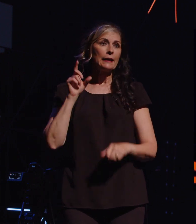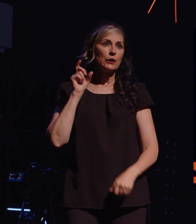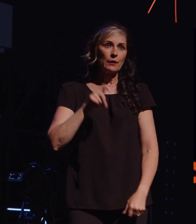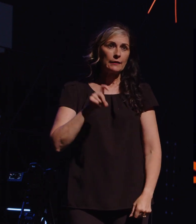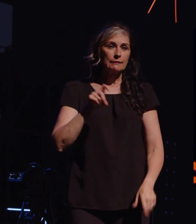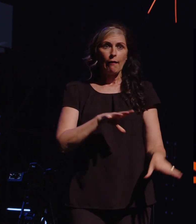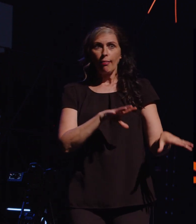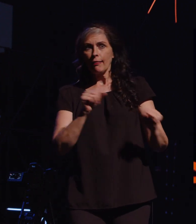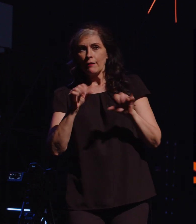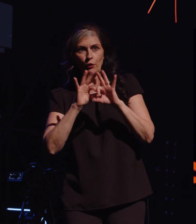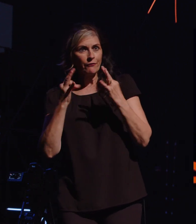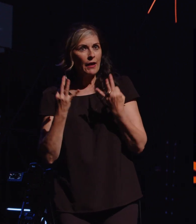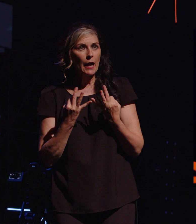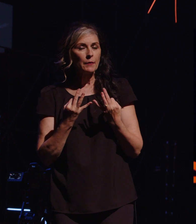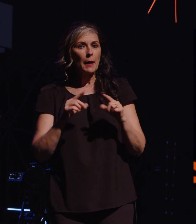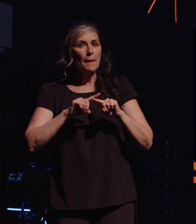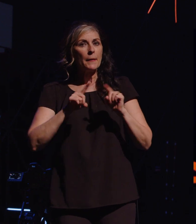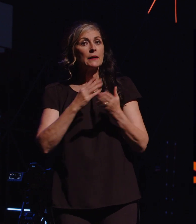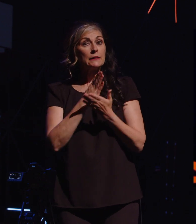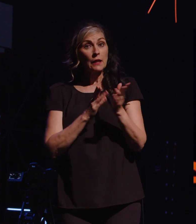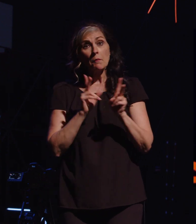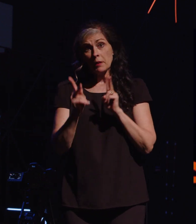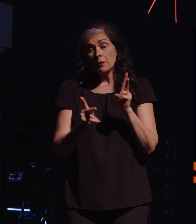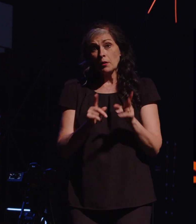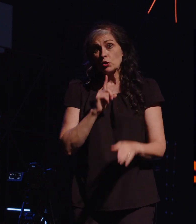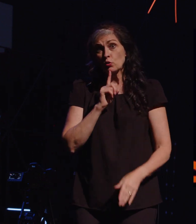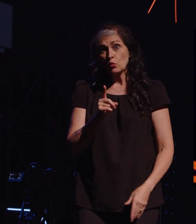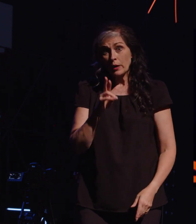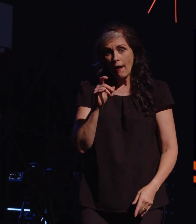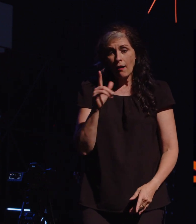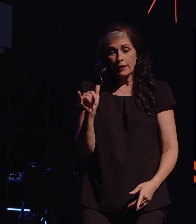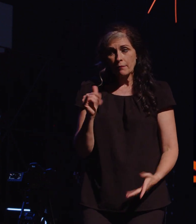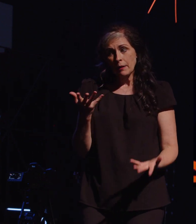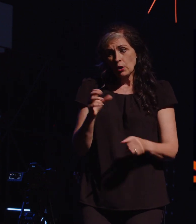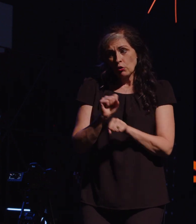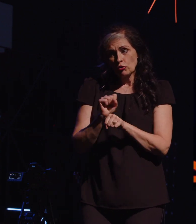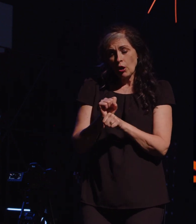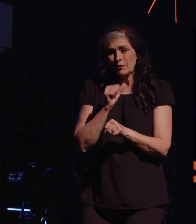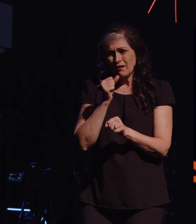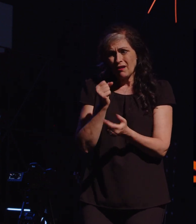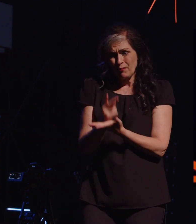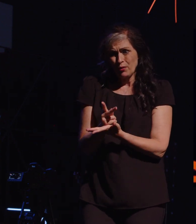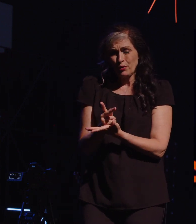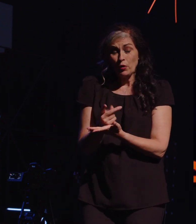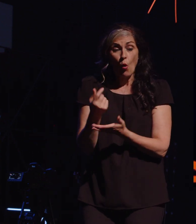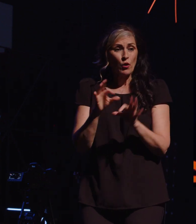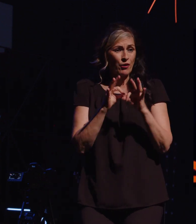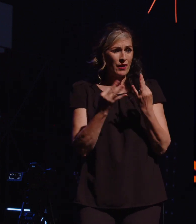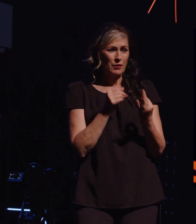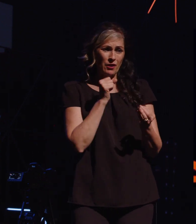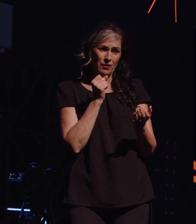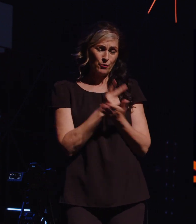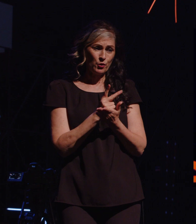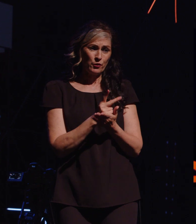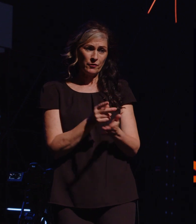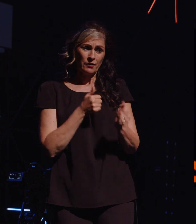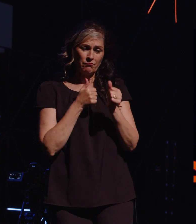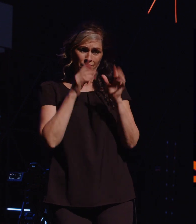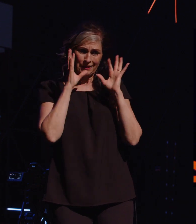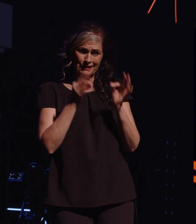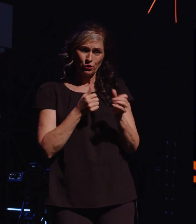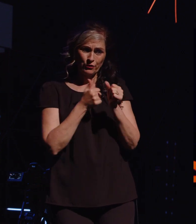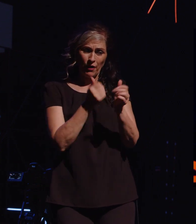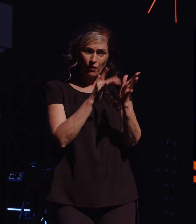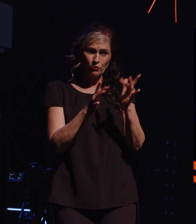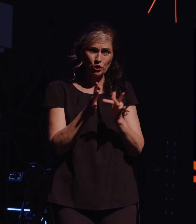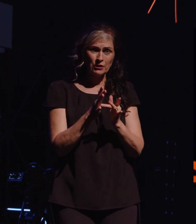have to leave your family. But for some people, that's a reality. Maybe you're in a job that God wouldn't approve of. Maybe your family wouldn't approve of your decision to follow after Jesus, and that's going